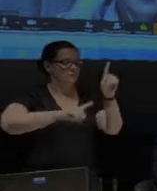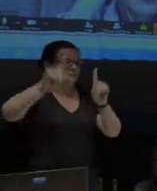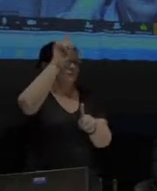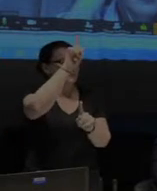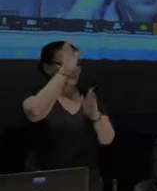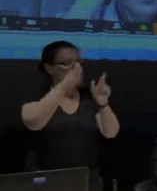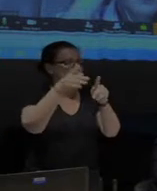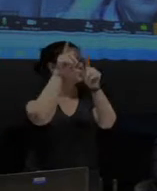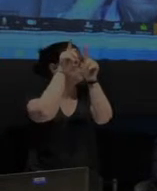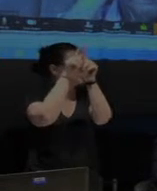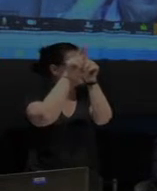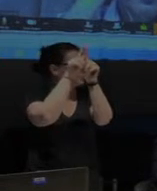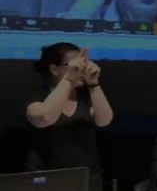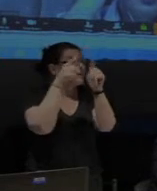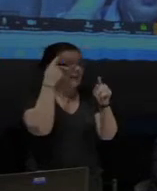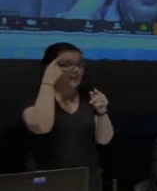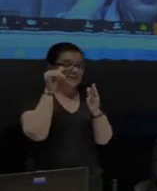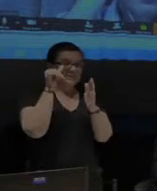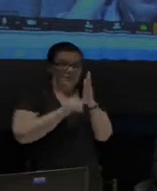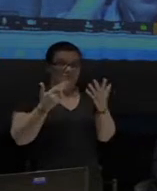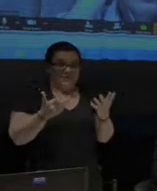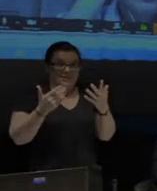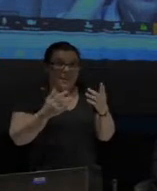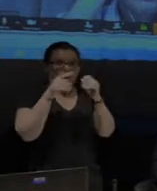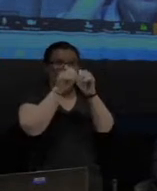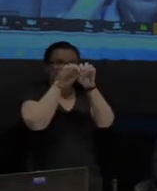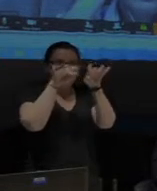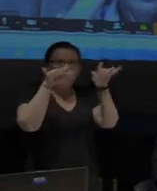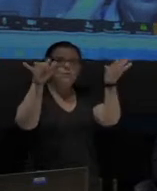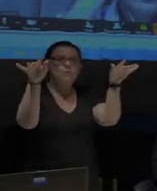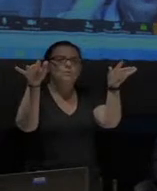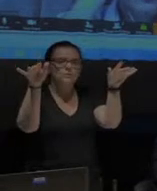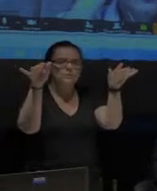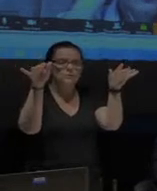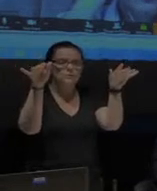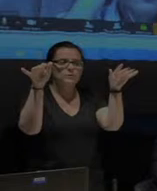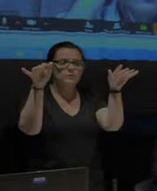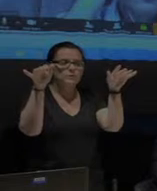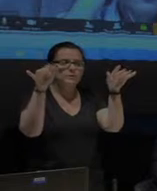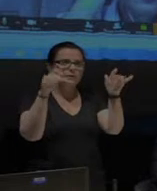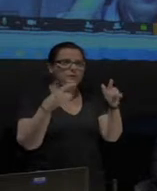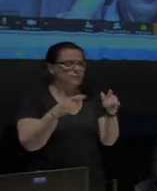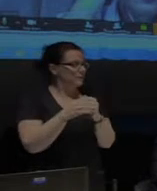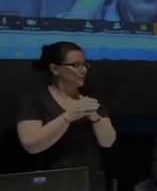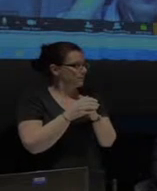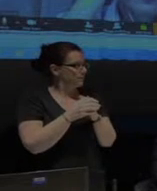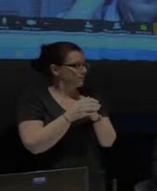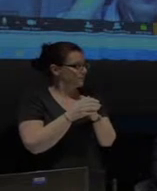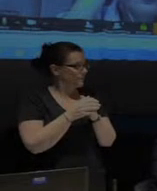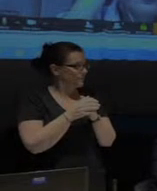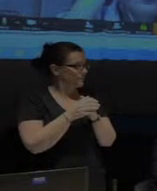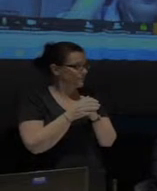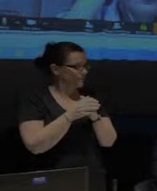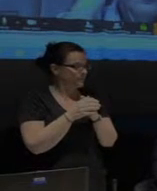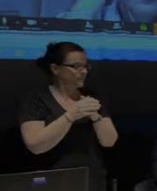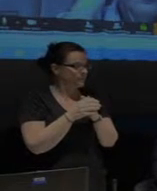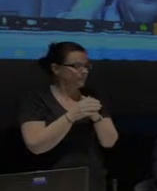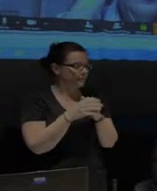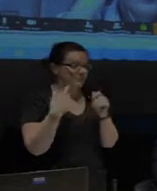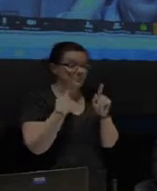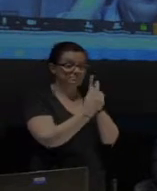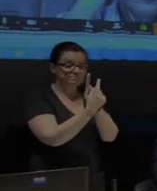And I think it is starting from the top, actually. And I meet the leaders of most of the